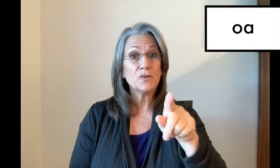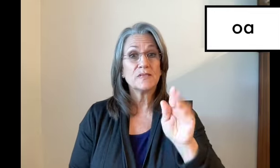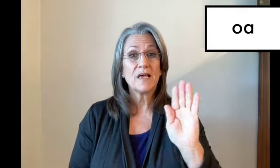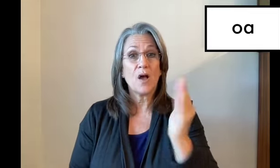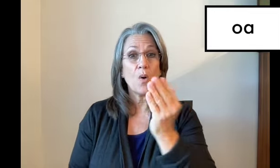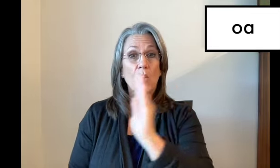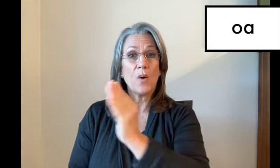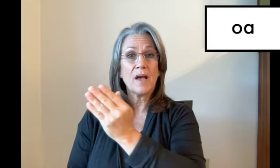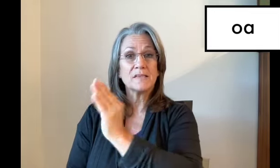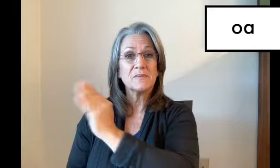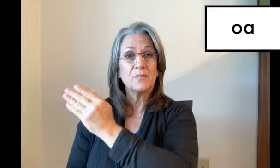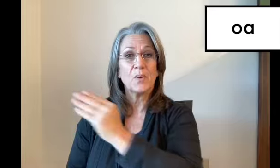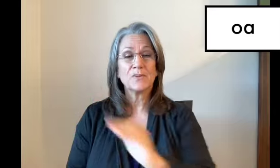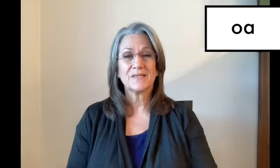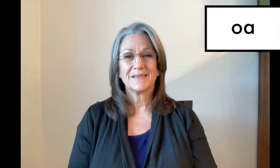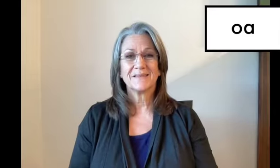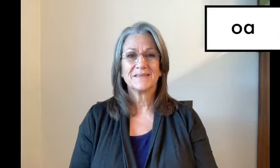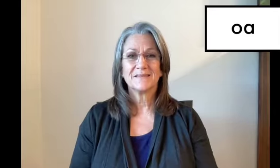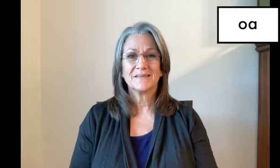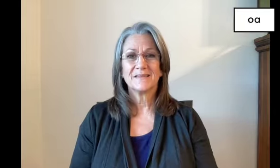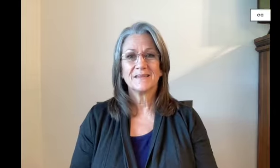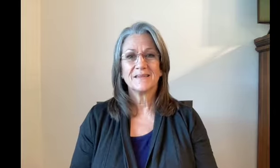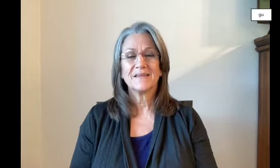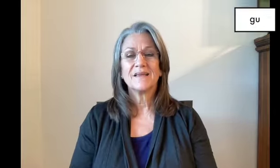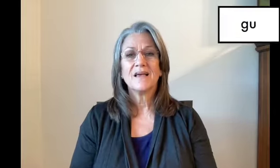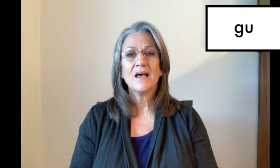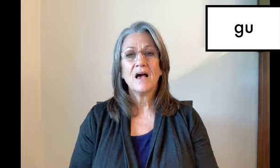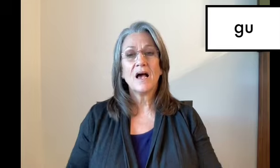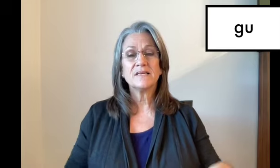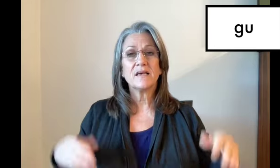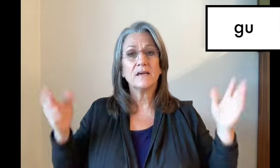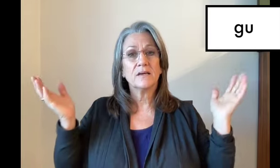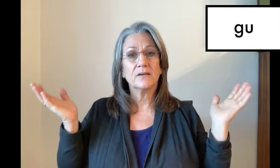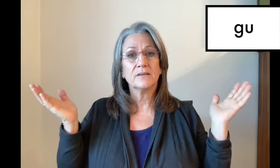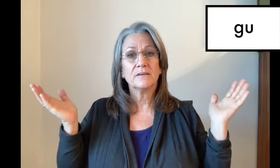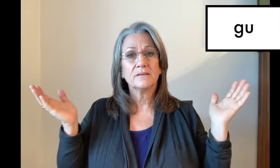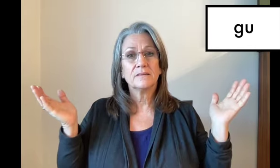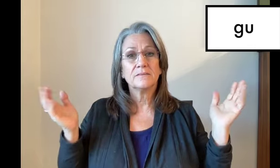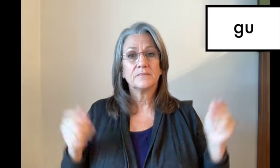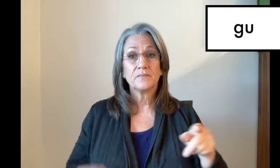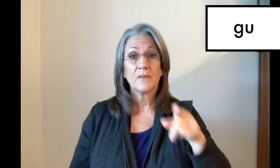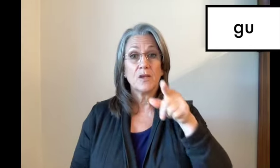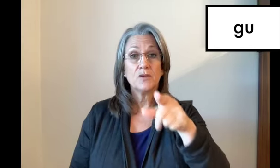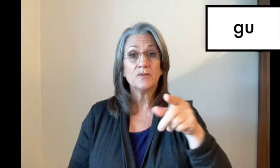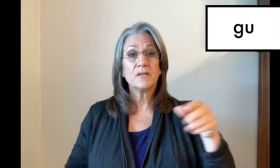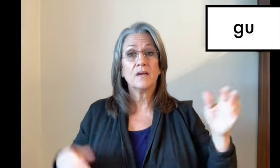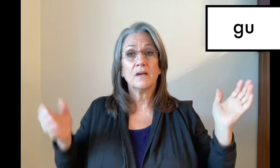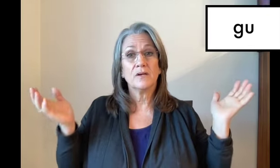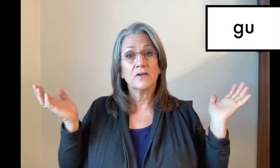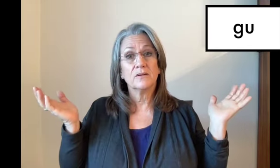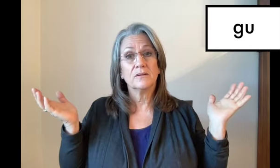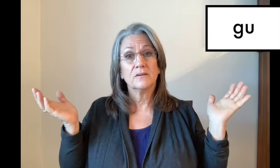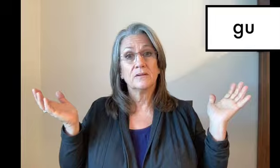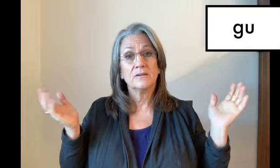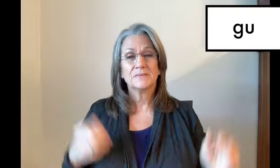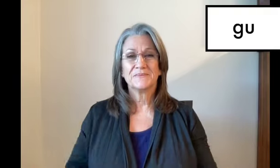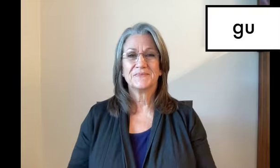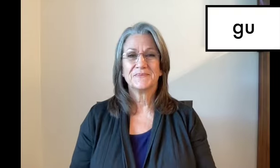say O as in boat. I say g. You say g.